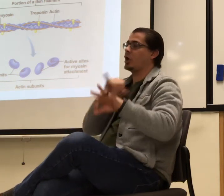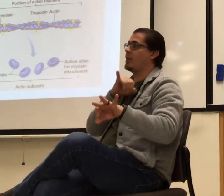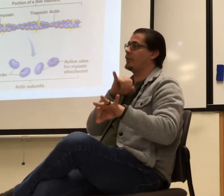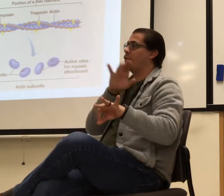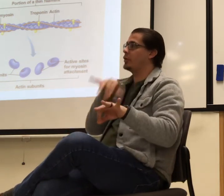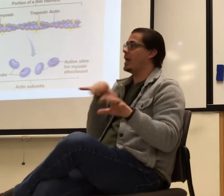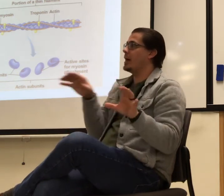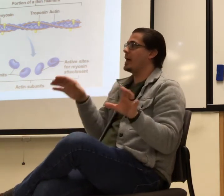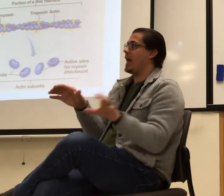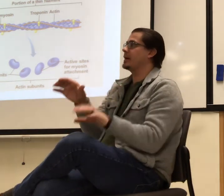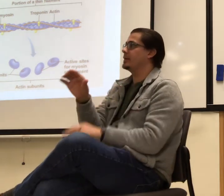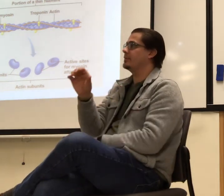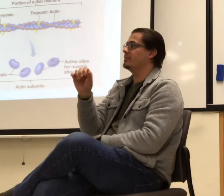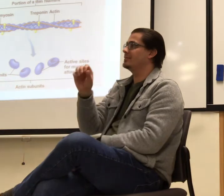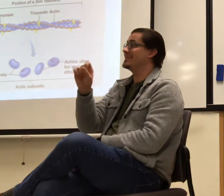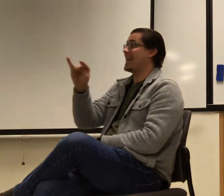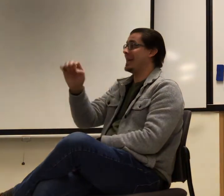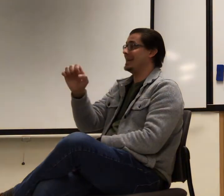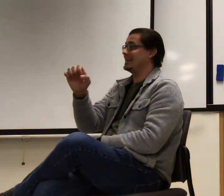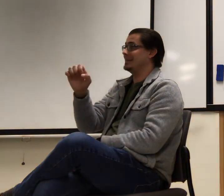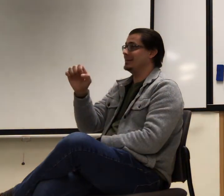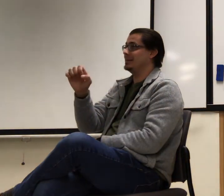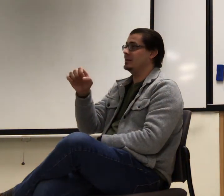sites. So what happens is,